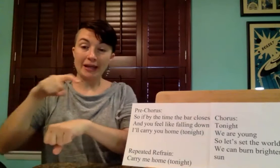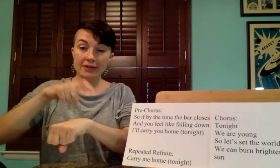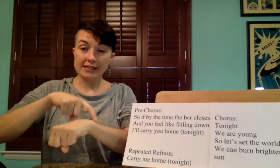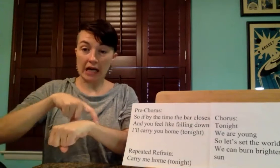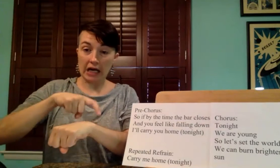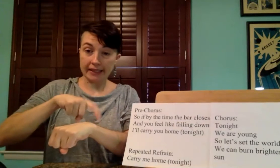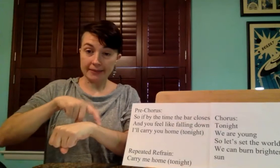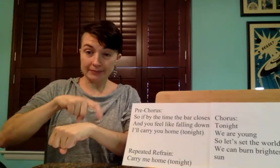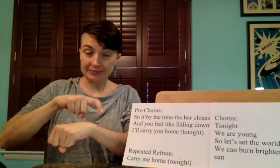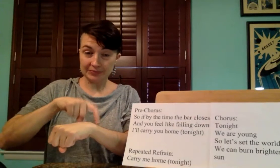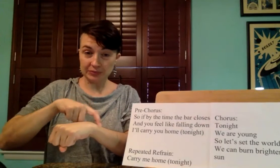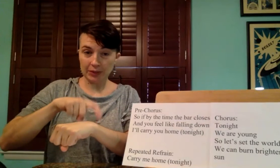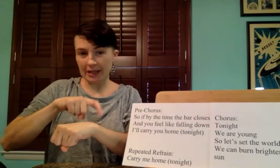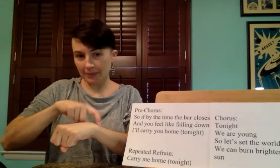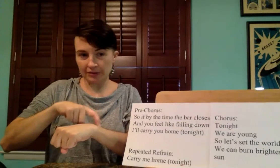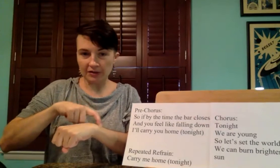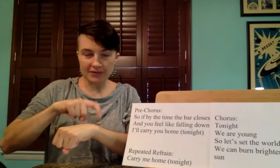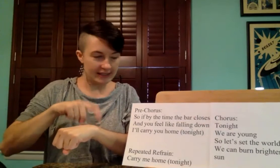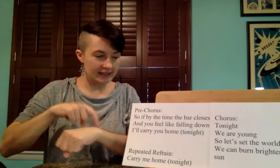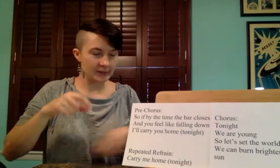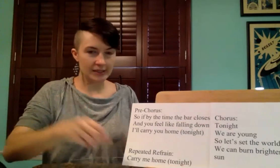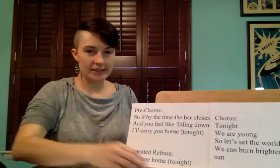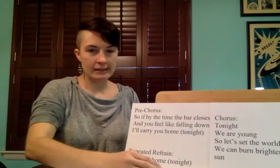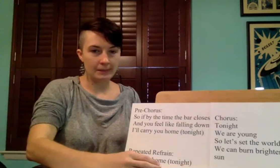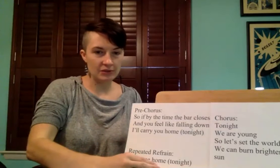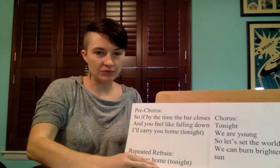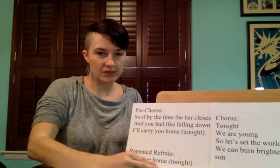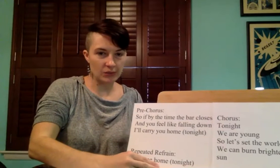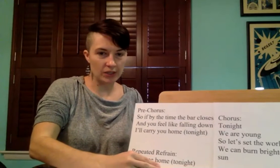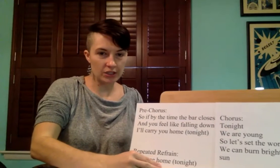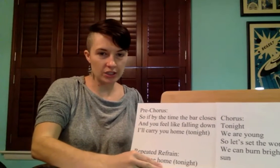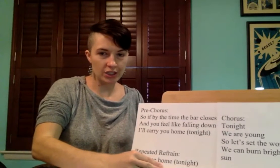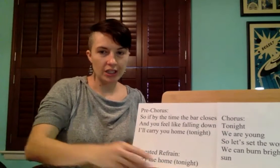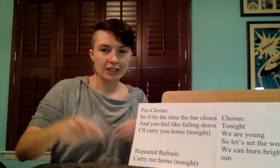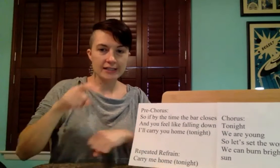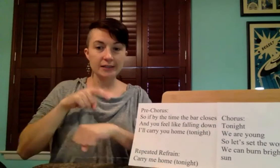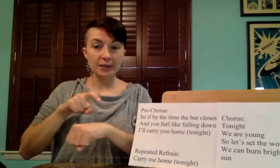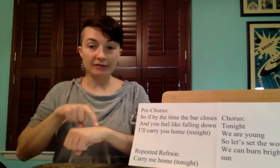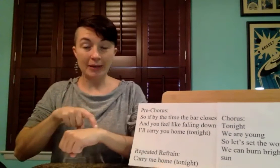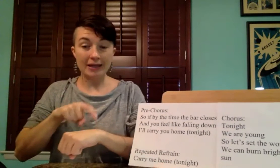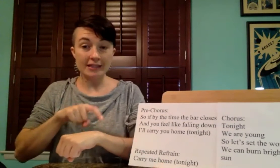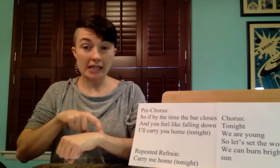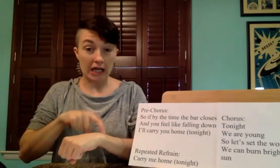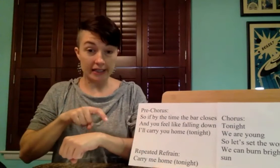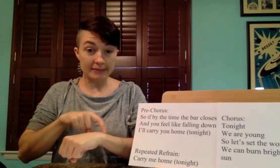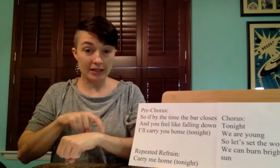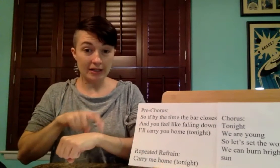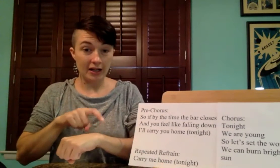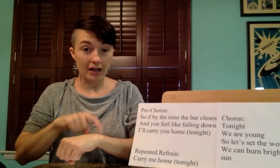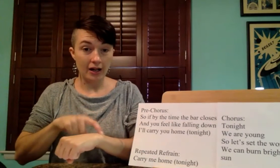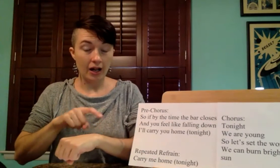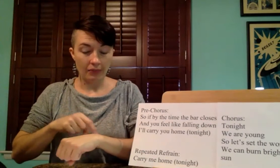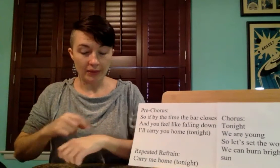the time we tap our wrist, like we're tapping a wristwatch. So if by the time the